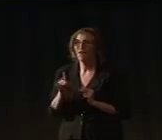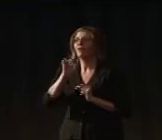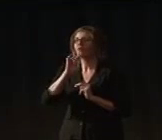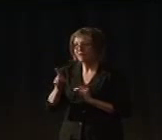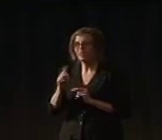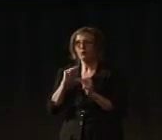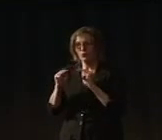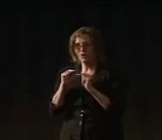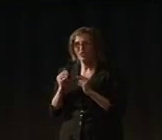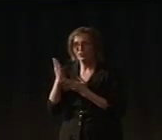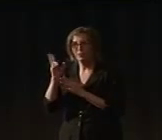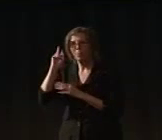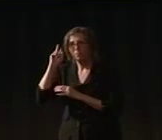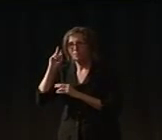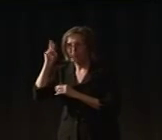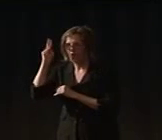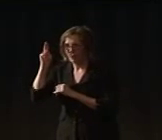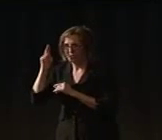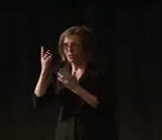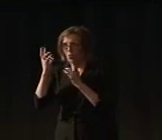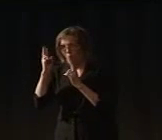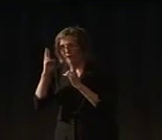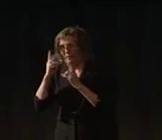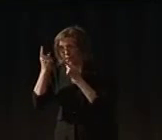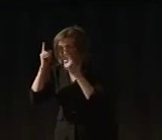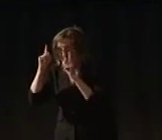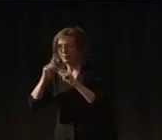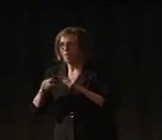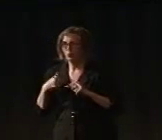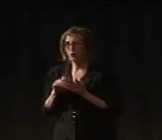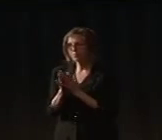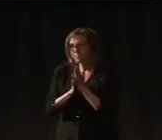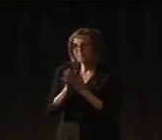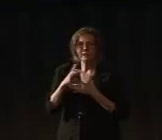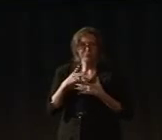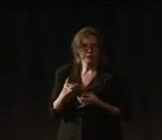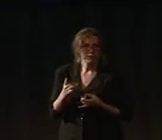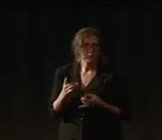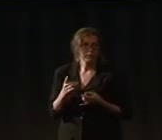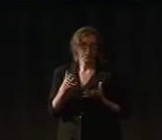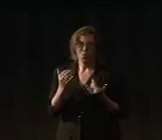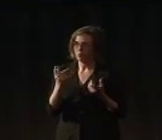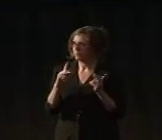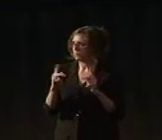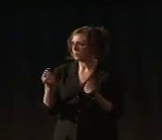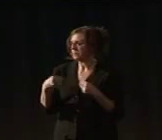the real negotiation in Paris hopefully succeeds. But we are very interested, and